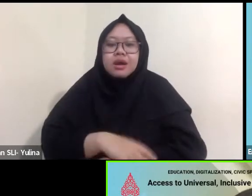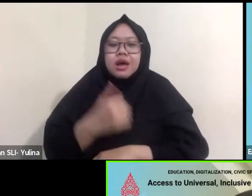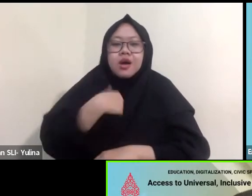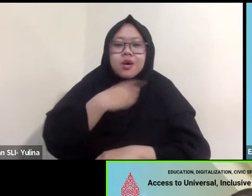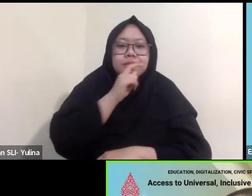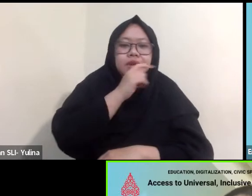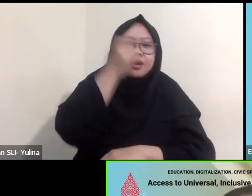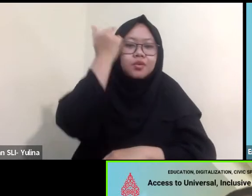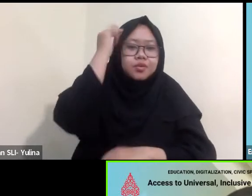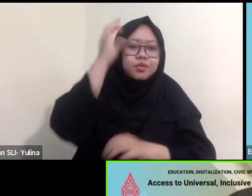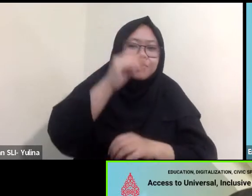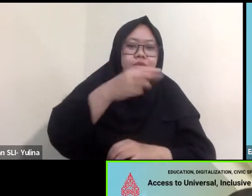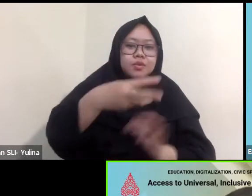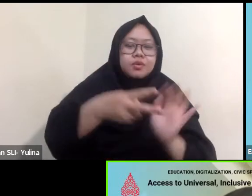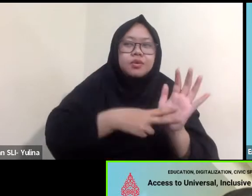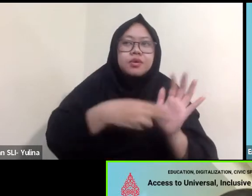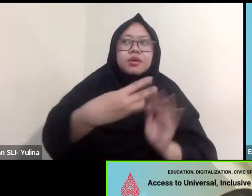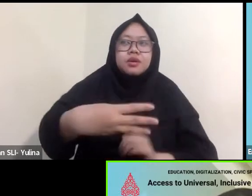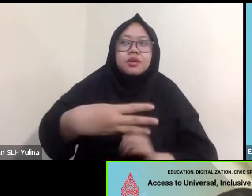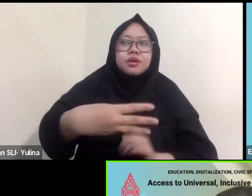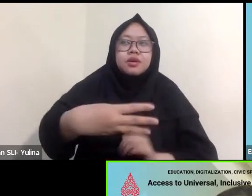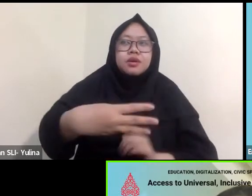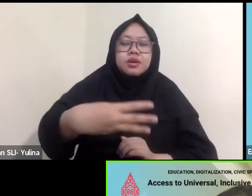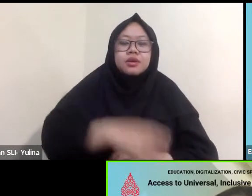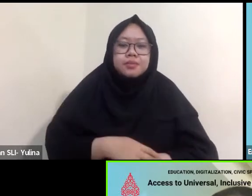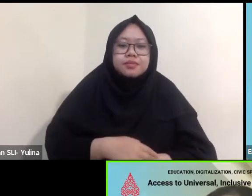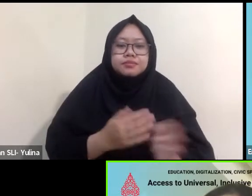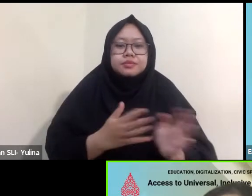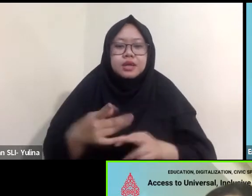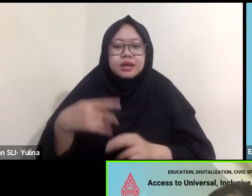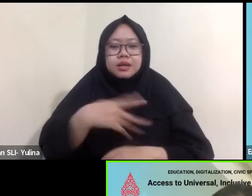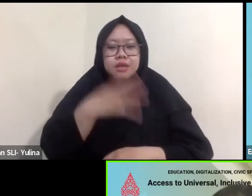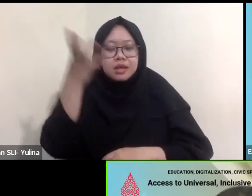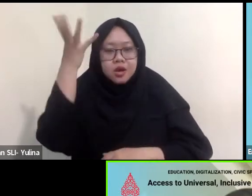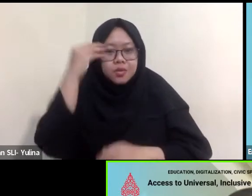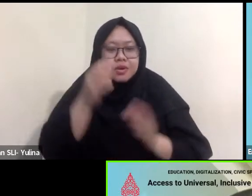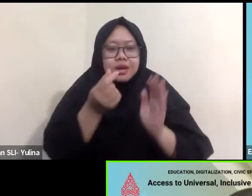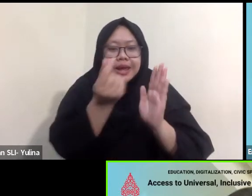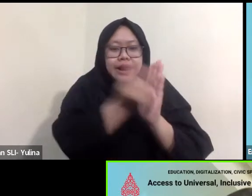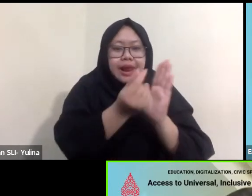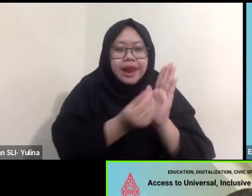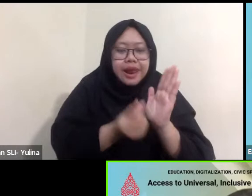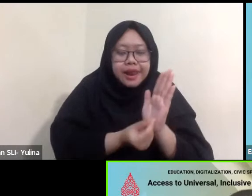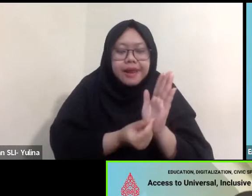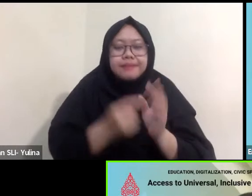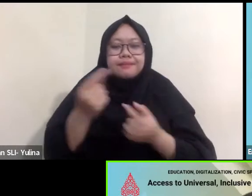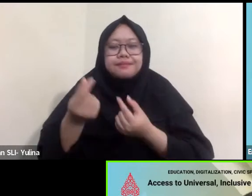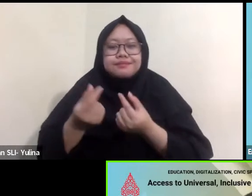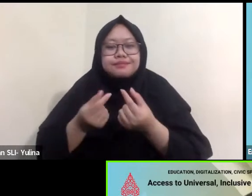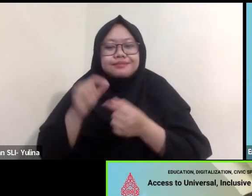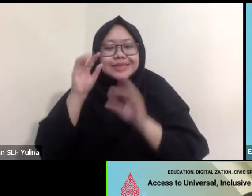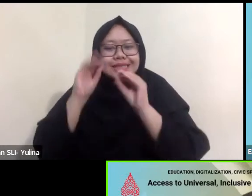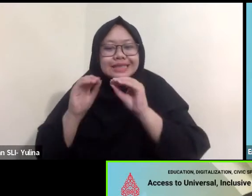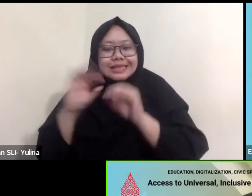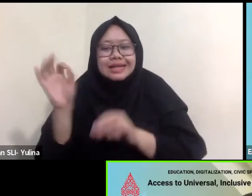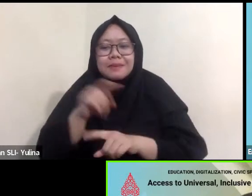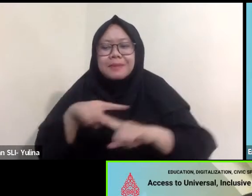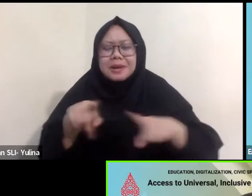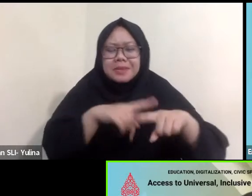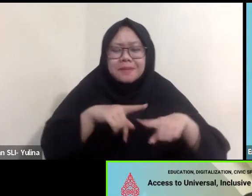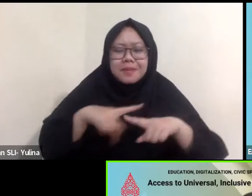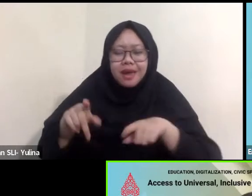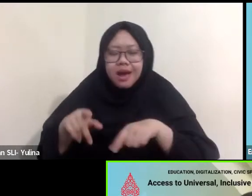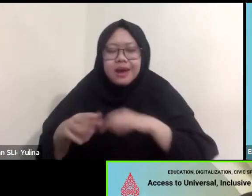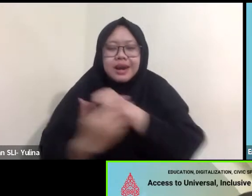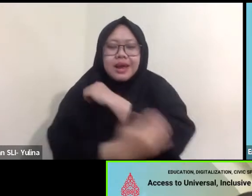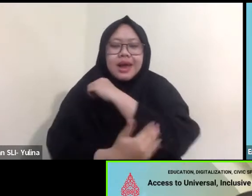think, Renee, we're all aware that education budgets are not the same, right, from one country to the next. Like, for example, you mentioned that